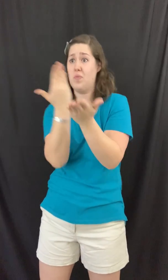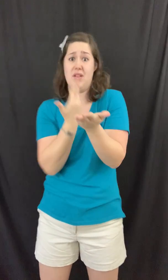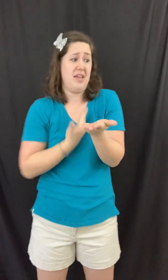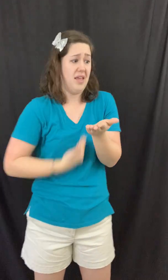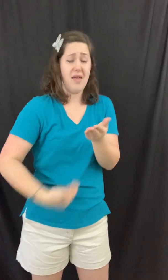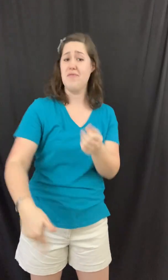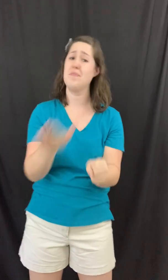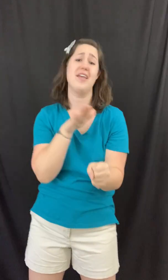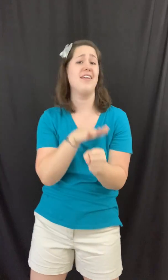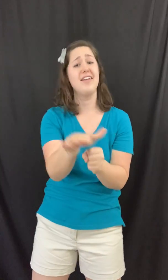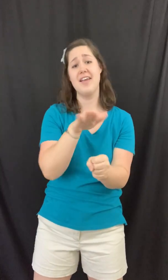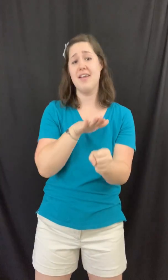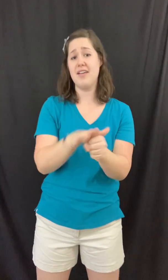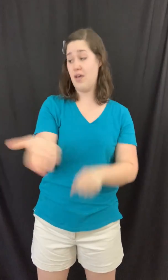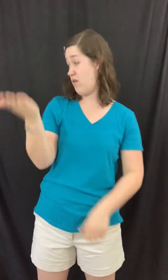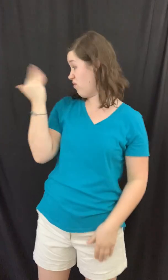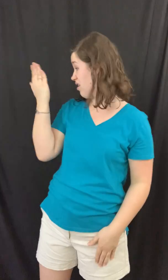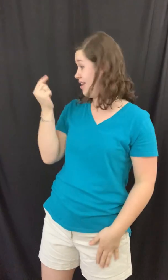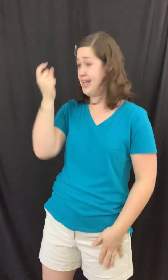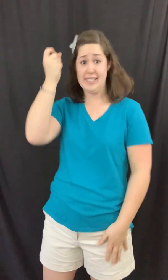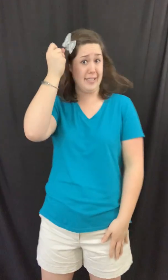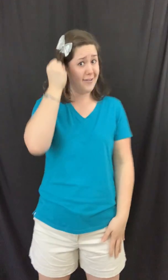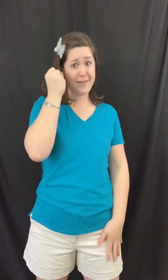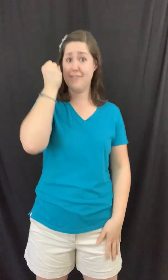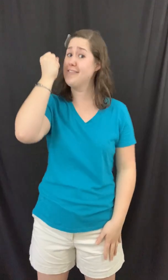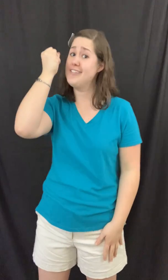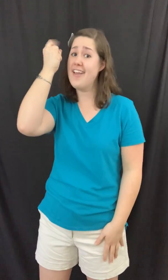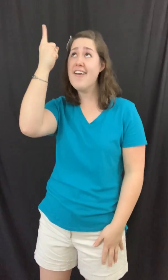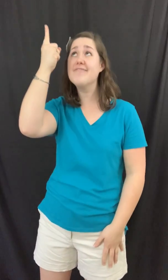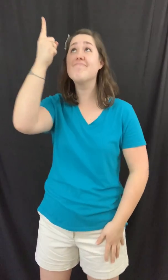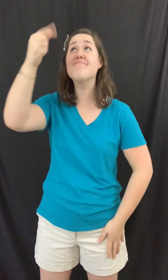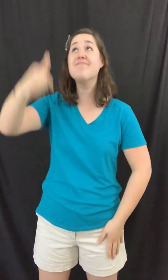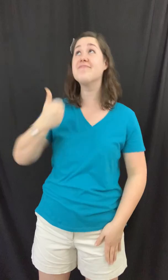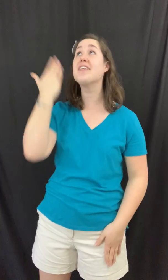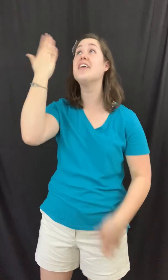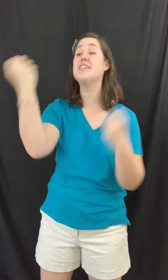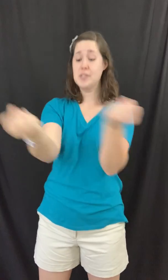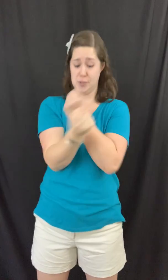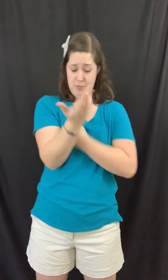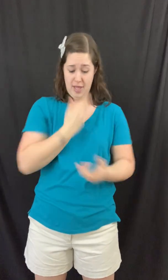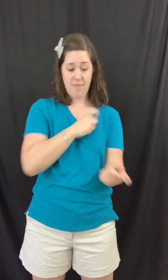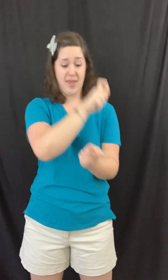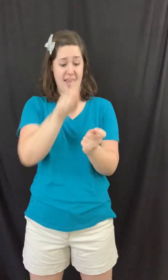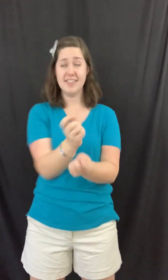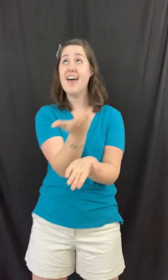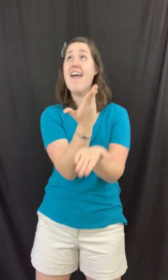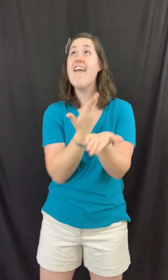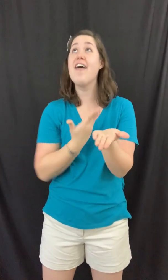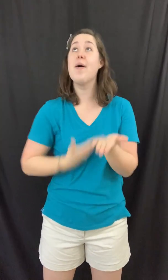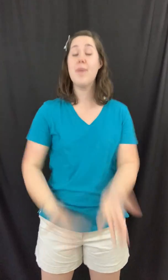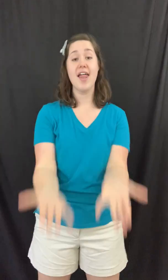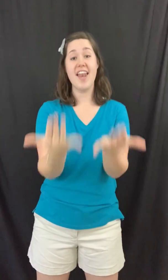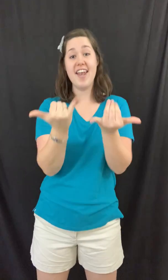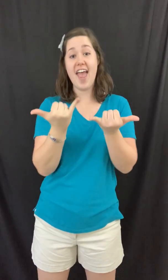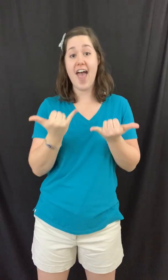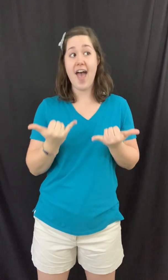Will I ever be enough? What I didn't understand is you love me as I am now